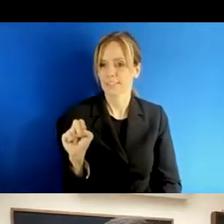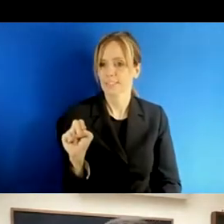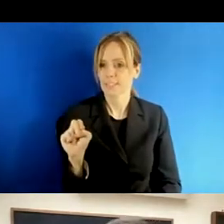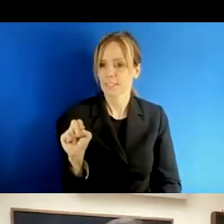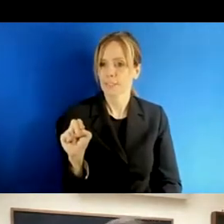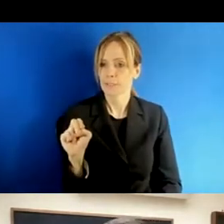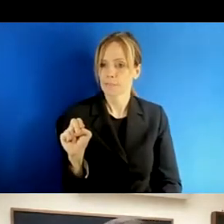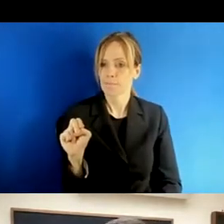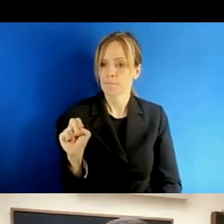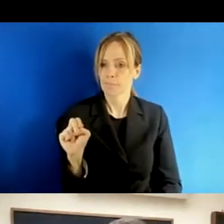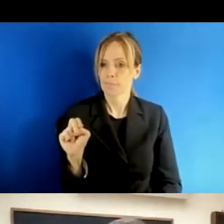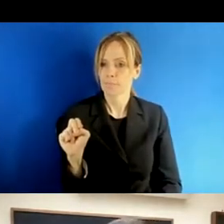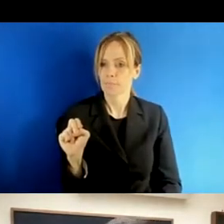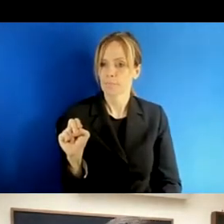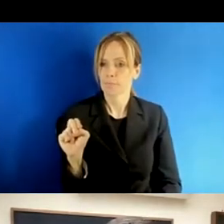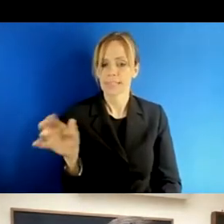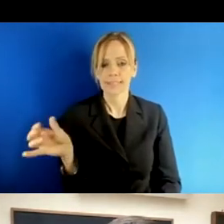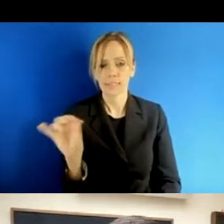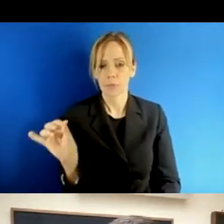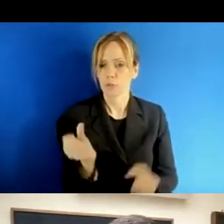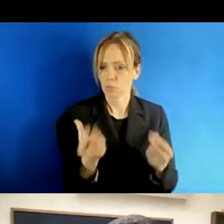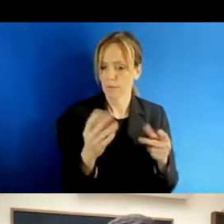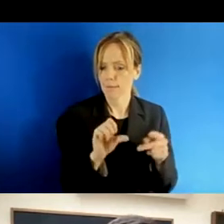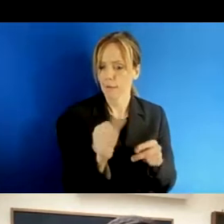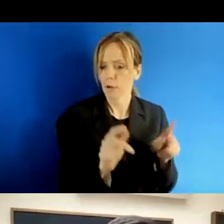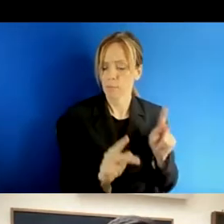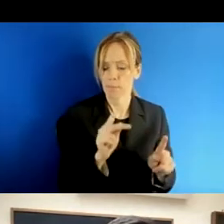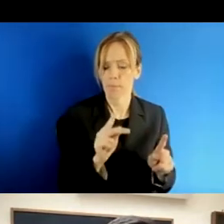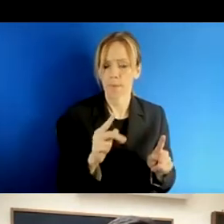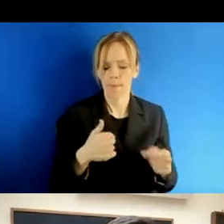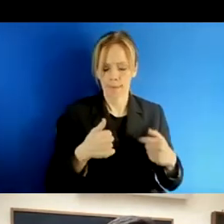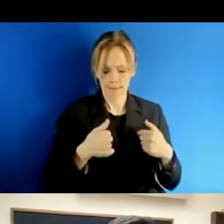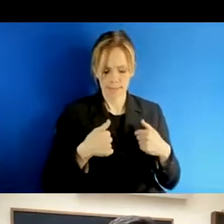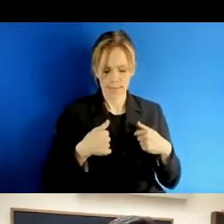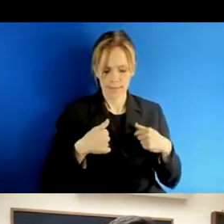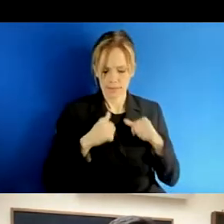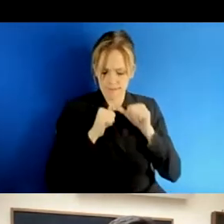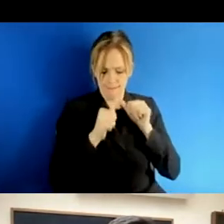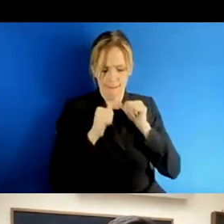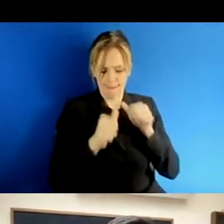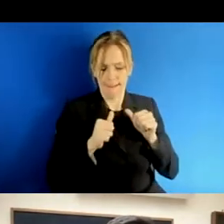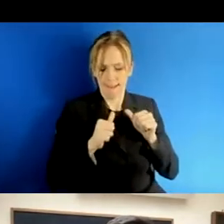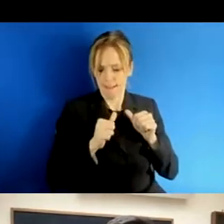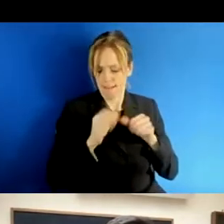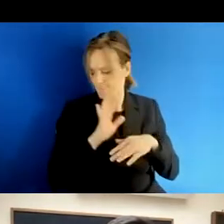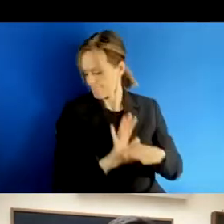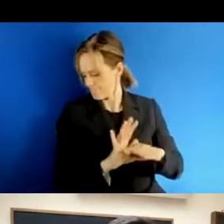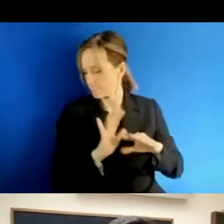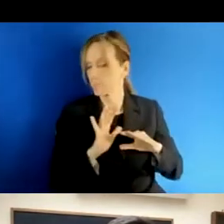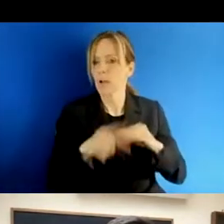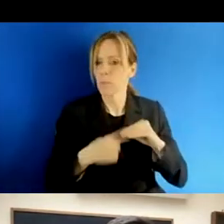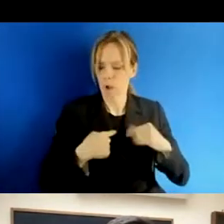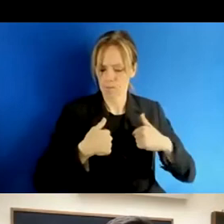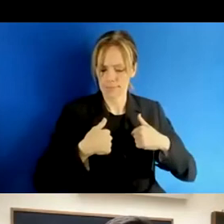Like many people, I think I was in deep denial about just being disabled, but that was